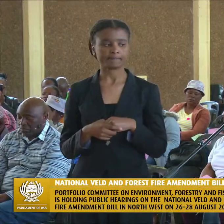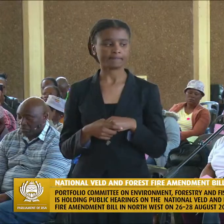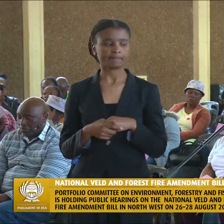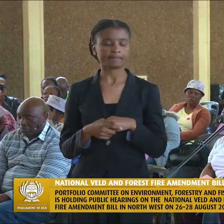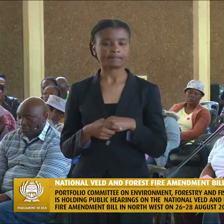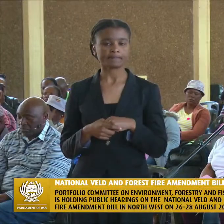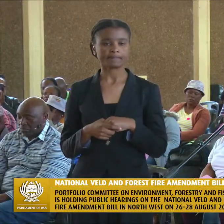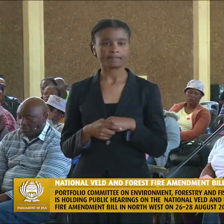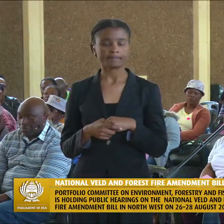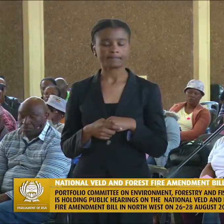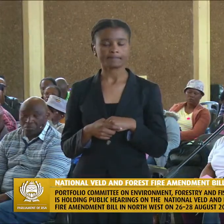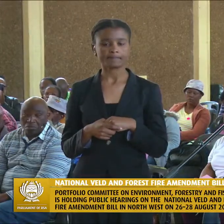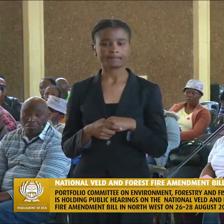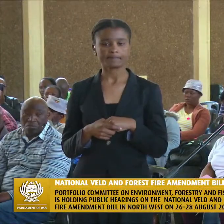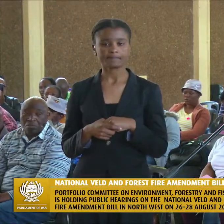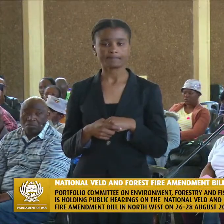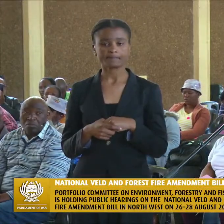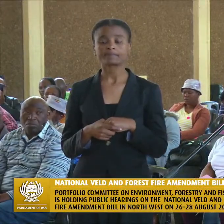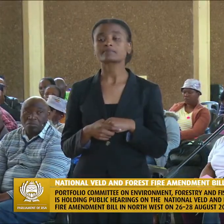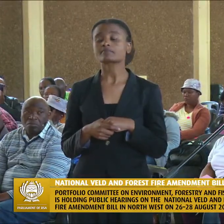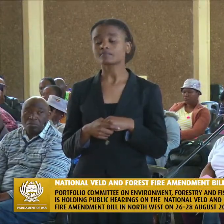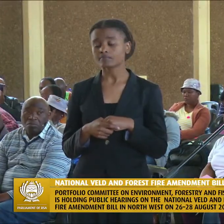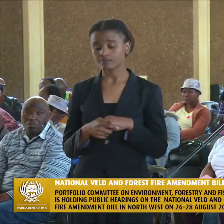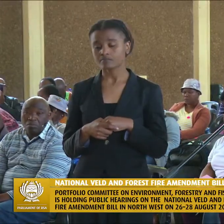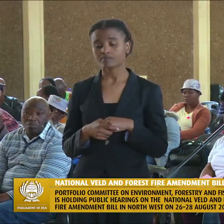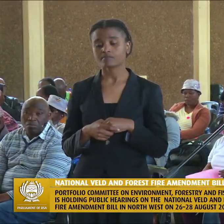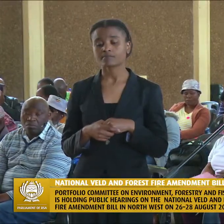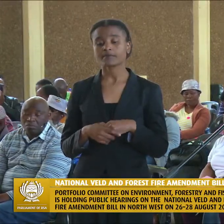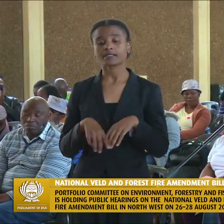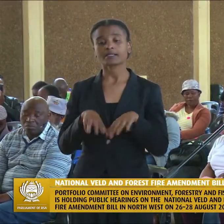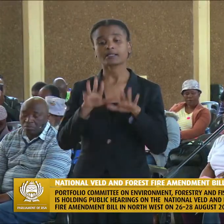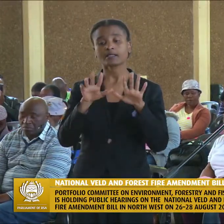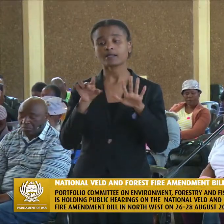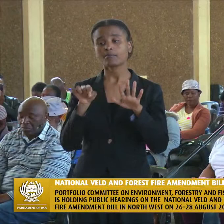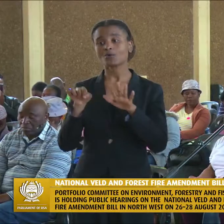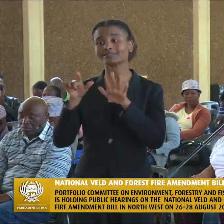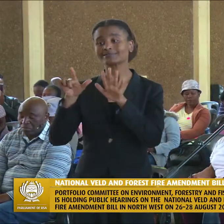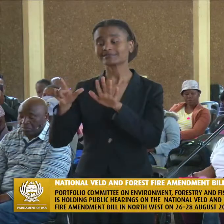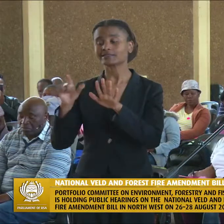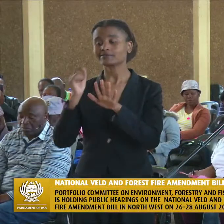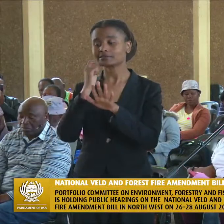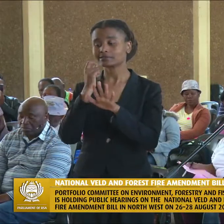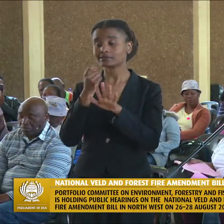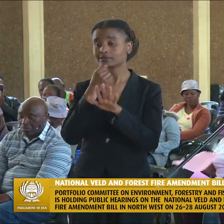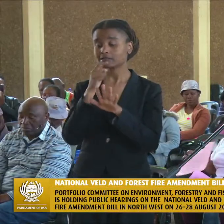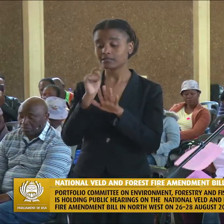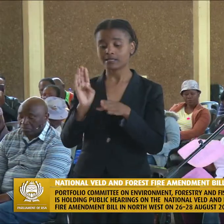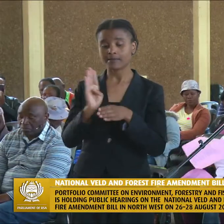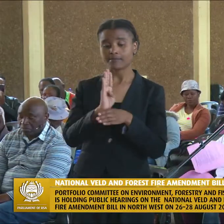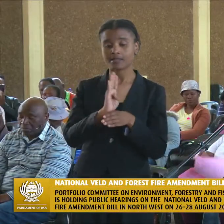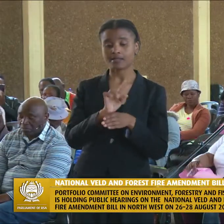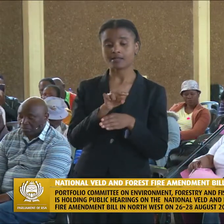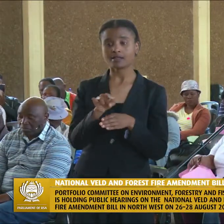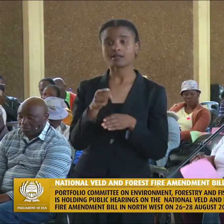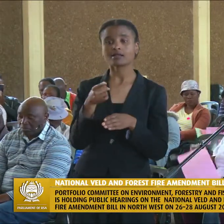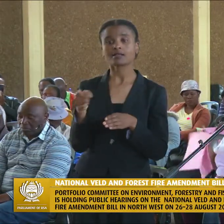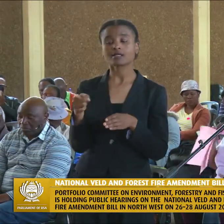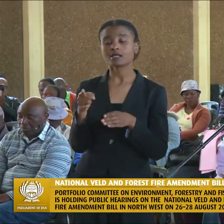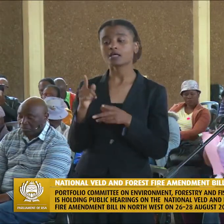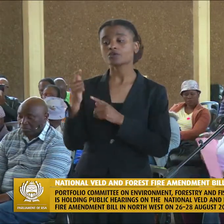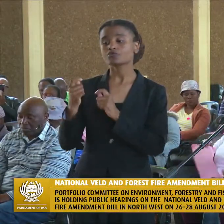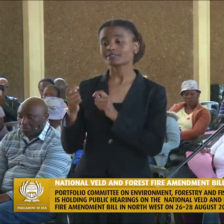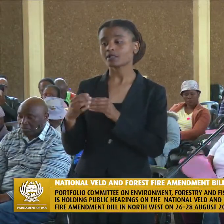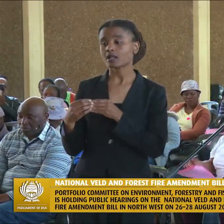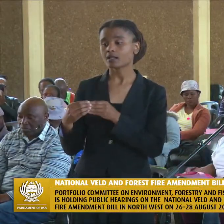more item nine point seven ibuys bill grants peace officers and transitional leaders the power to